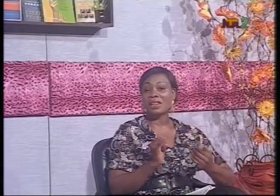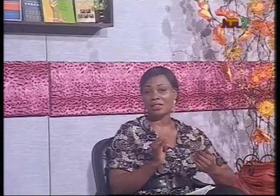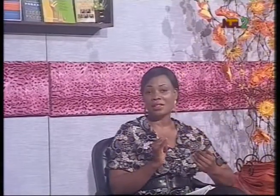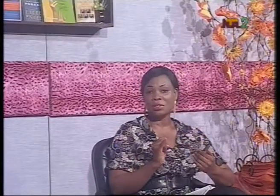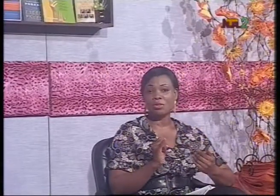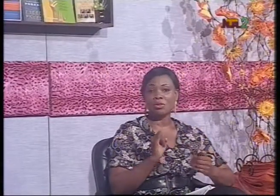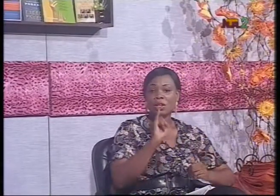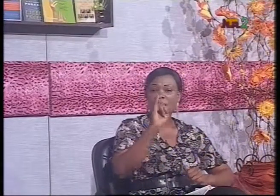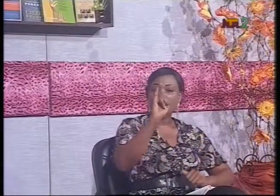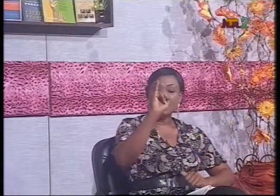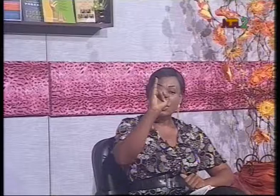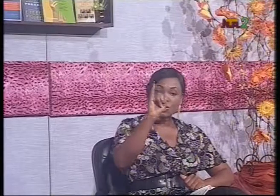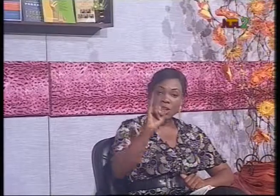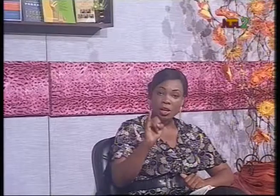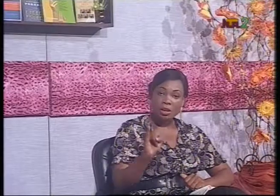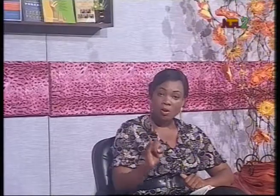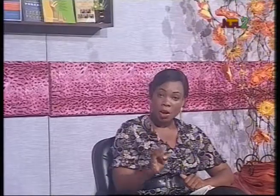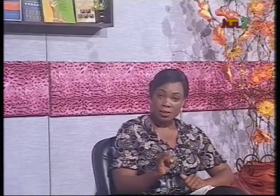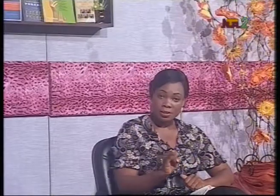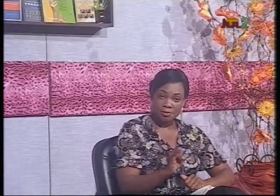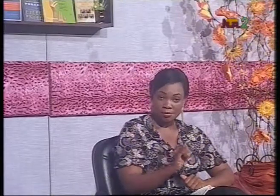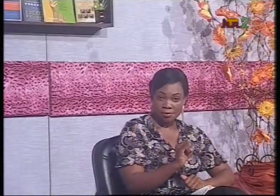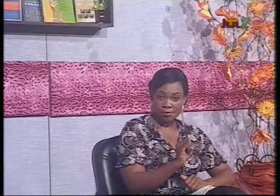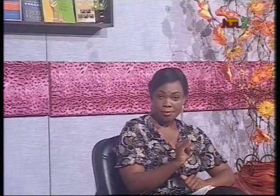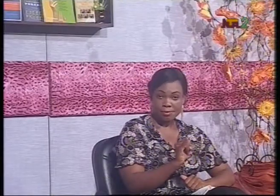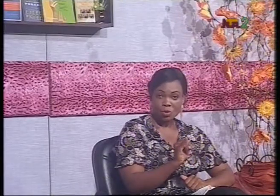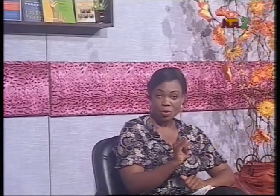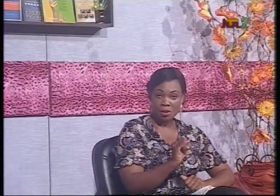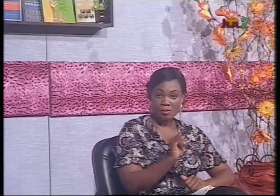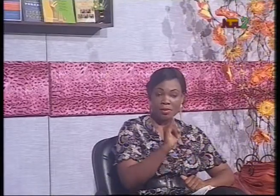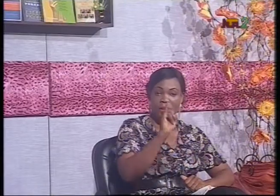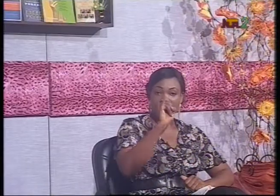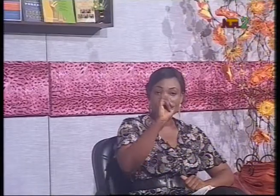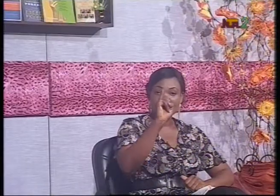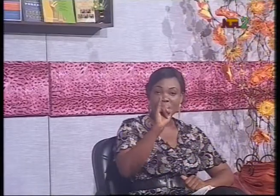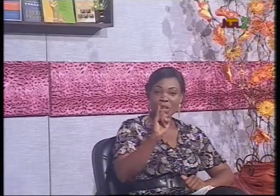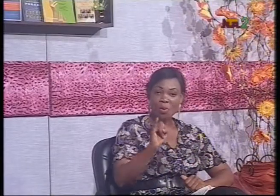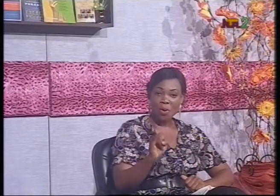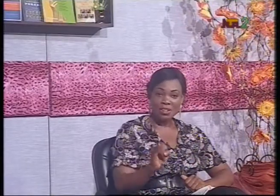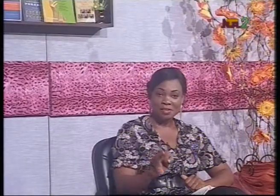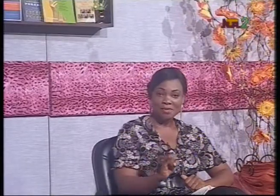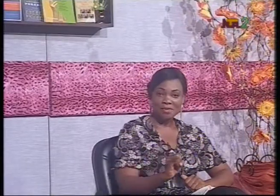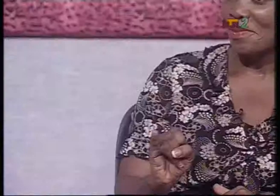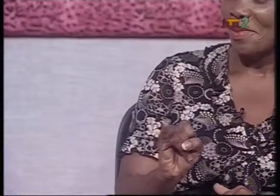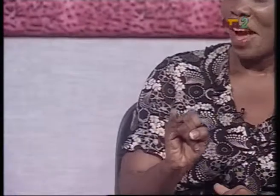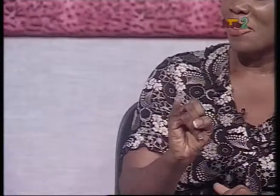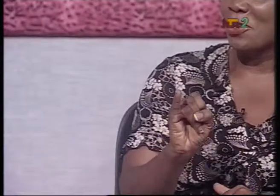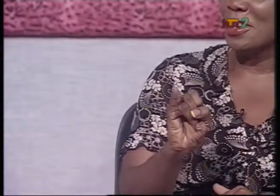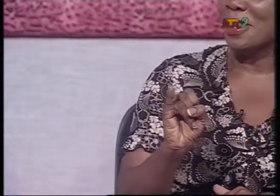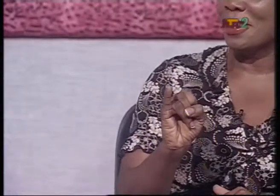sense to you. Now this is J clockwise to me. J clockwise. I have a student in the studio